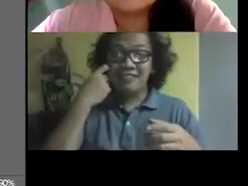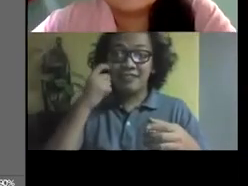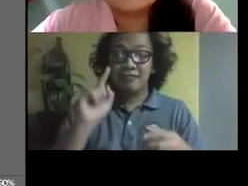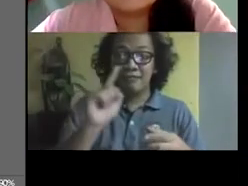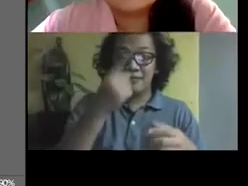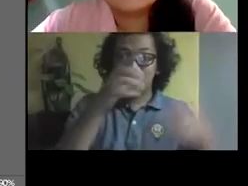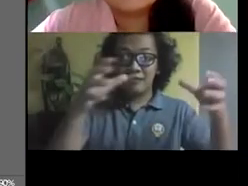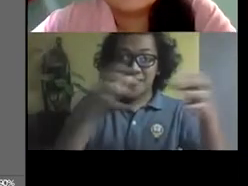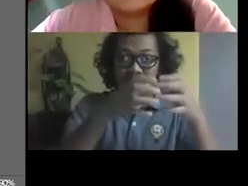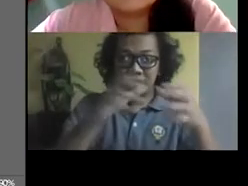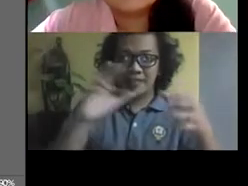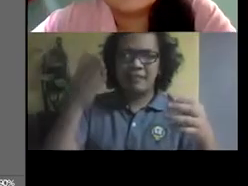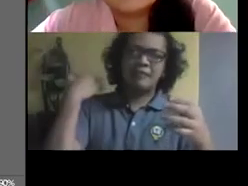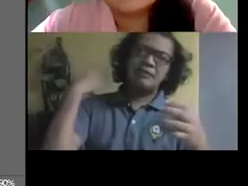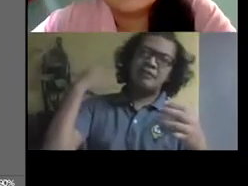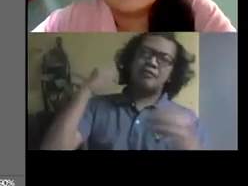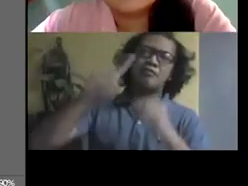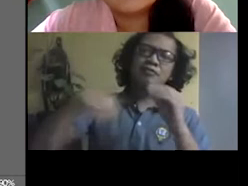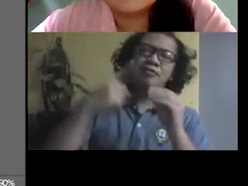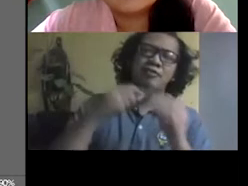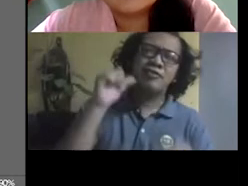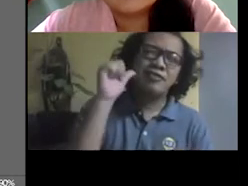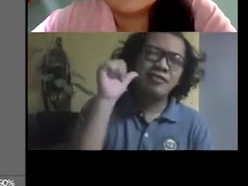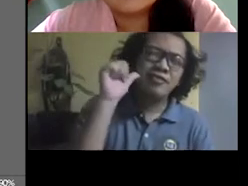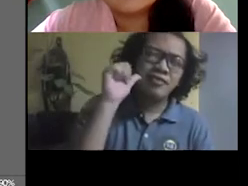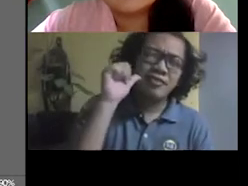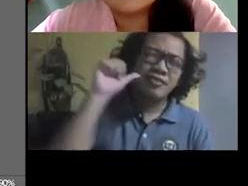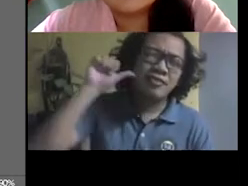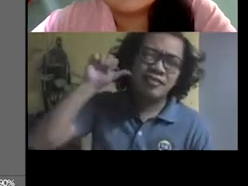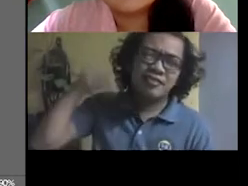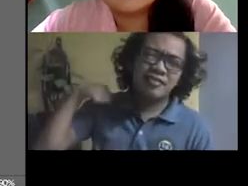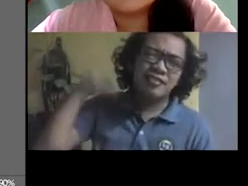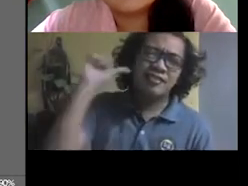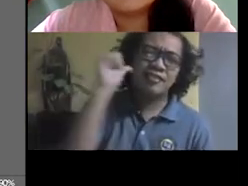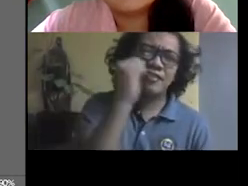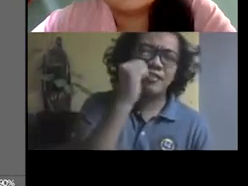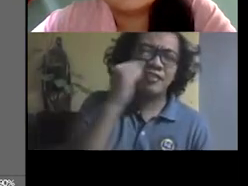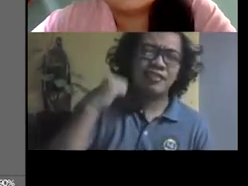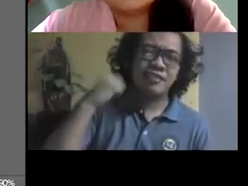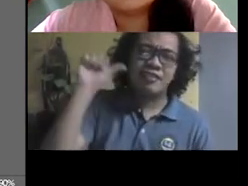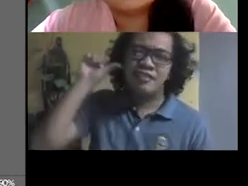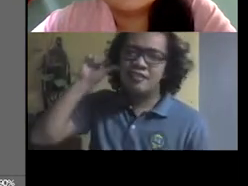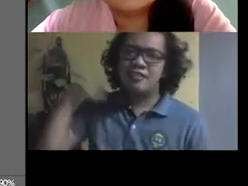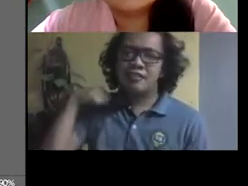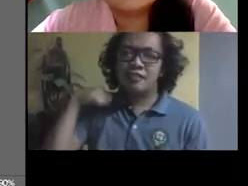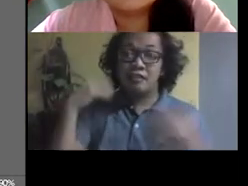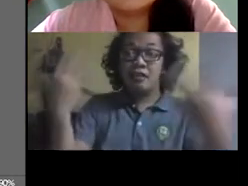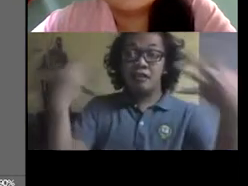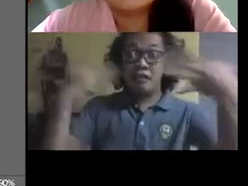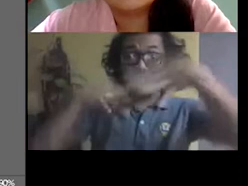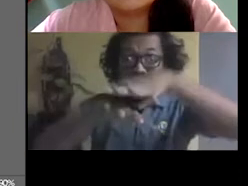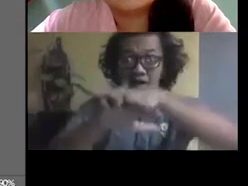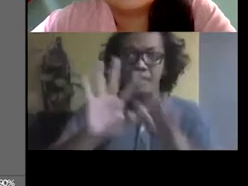What do you have, Nat? For the first grouping, sir, it was tomorrow,